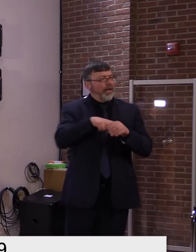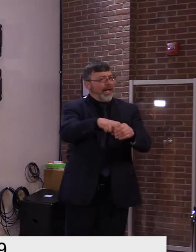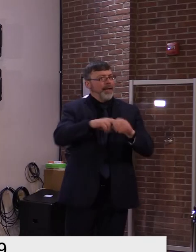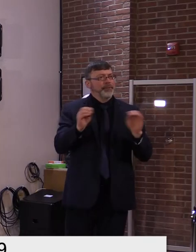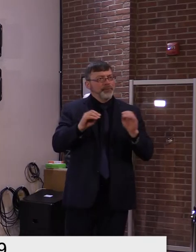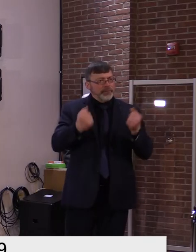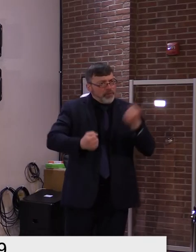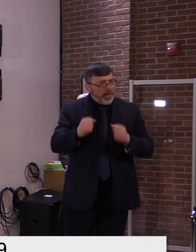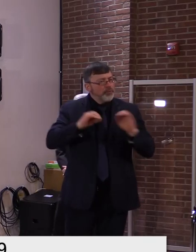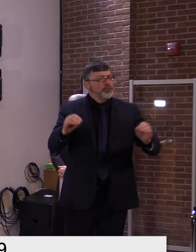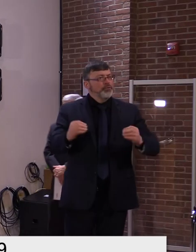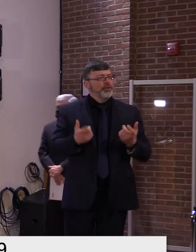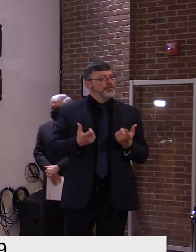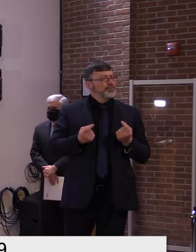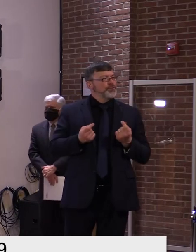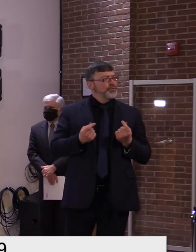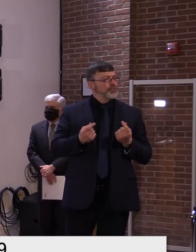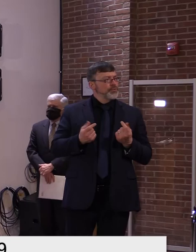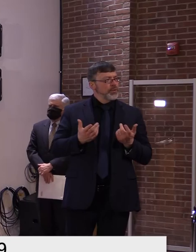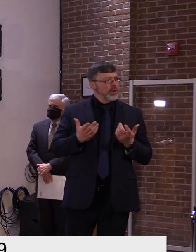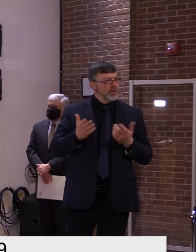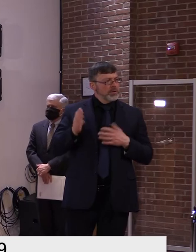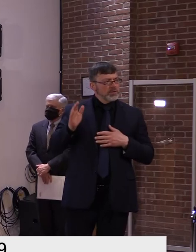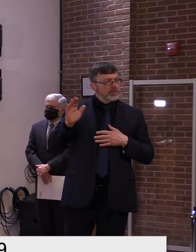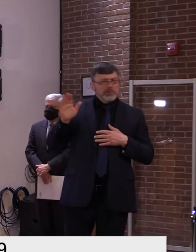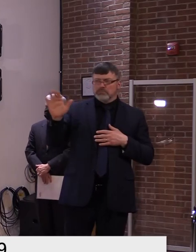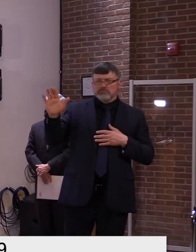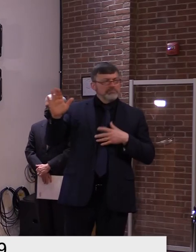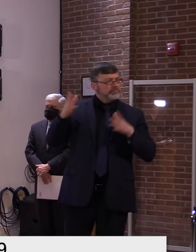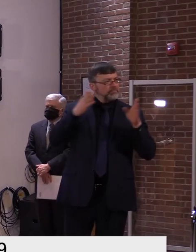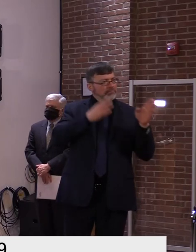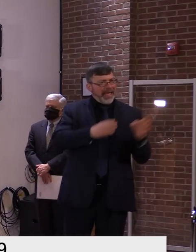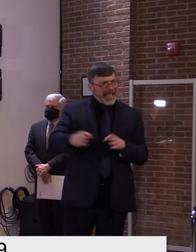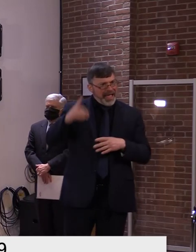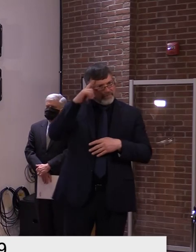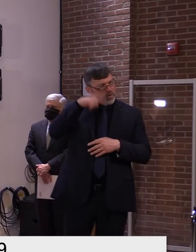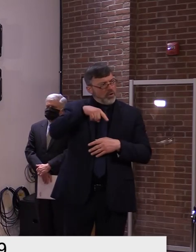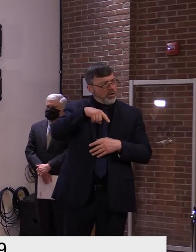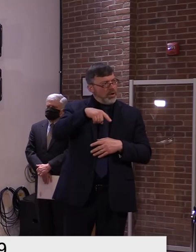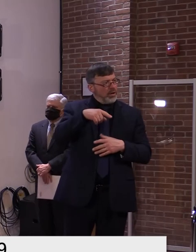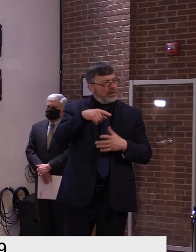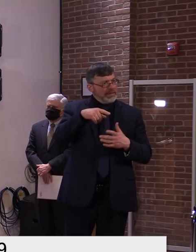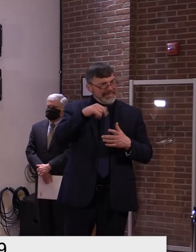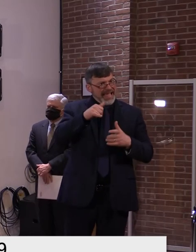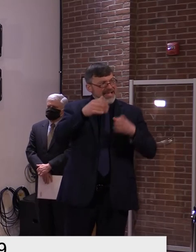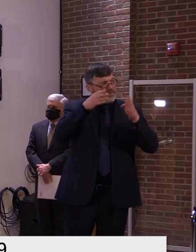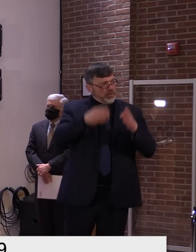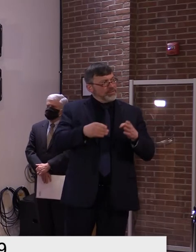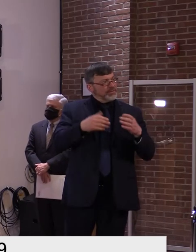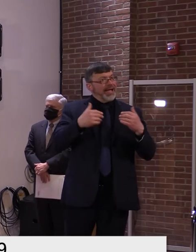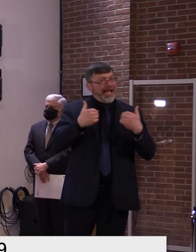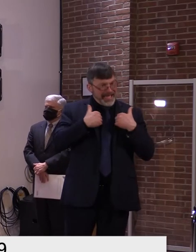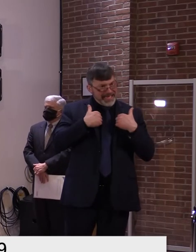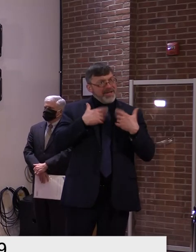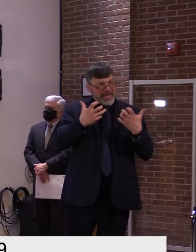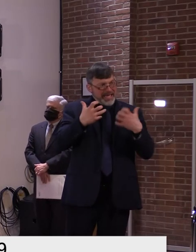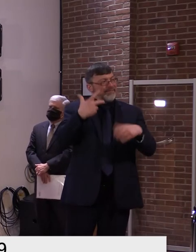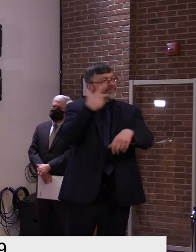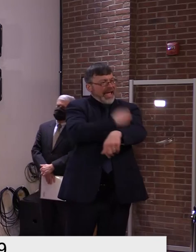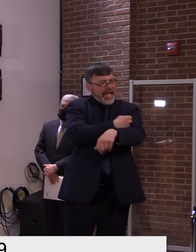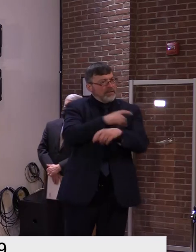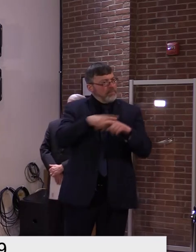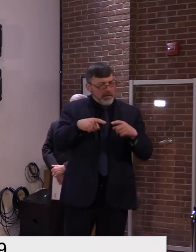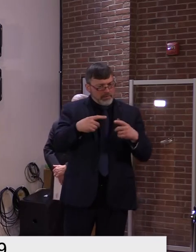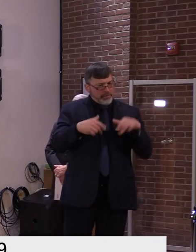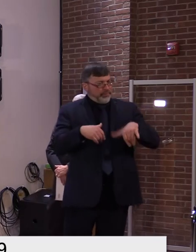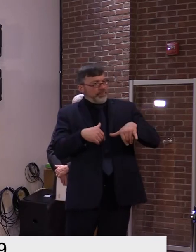sort of a plan in place for folks who, want to get the vaccine but can't get to a place to get one? Yeah, I